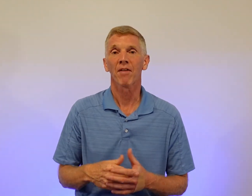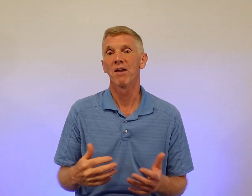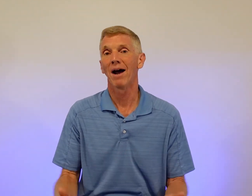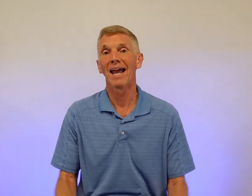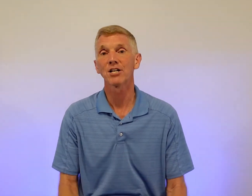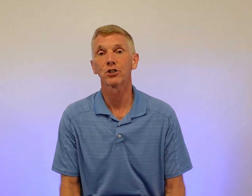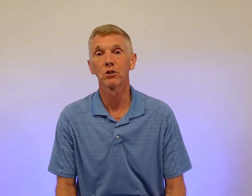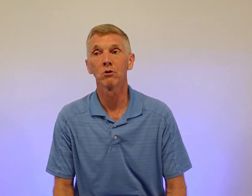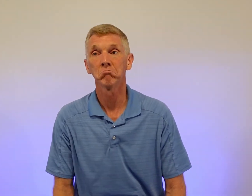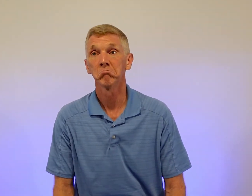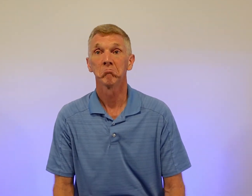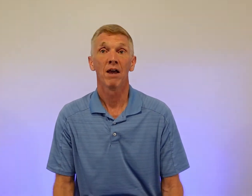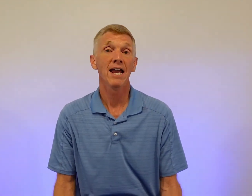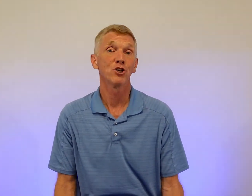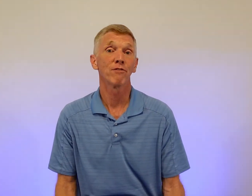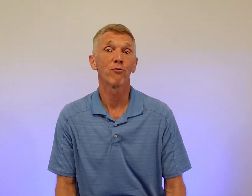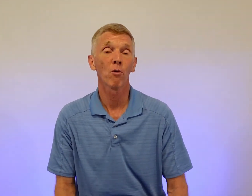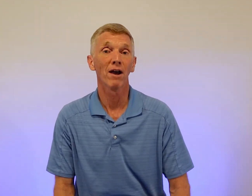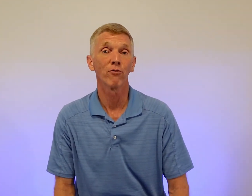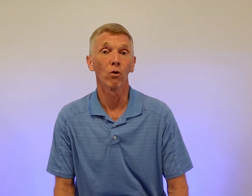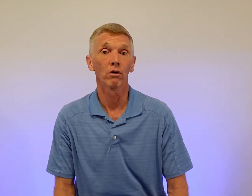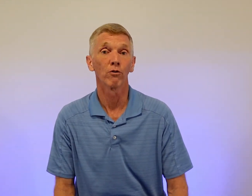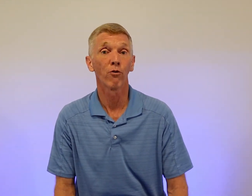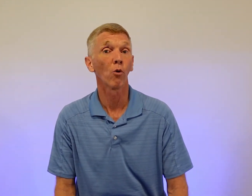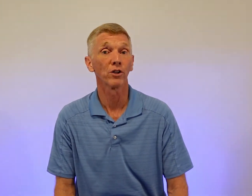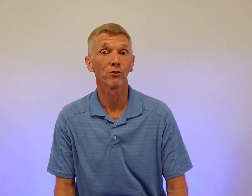might ask you, hey, do you have a 4x4? Four-wheel drive.